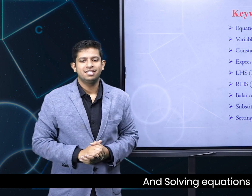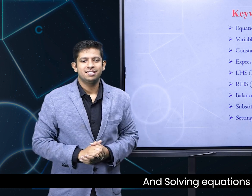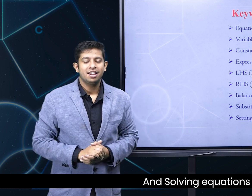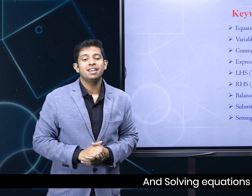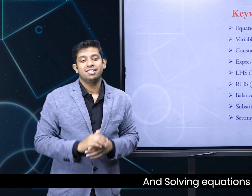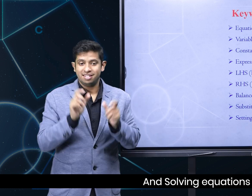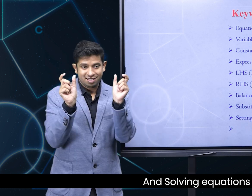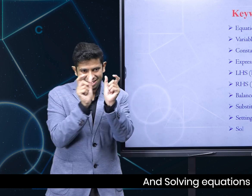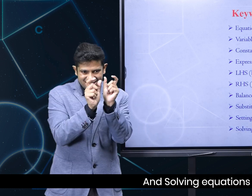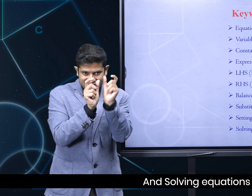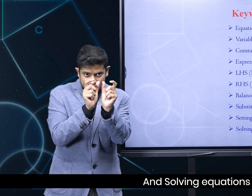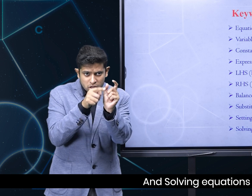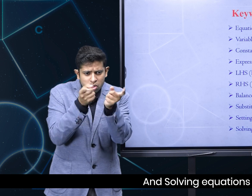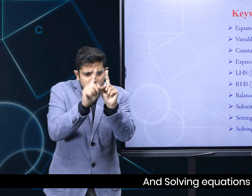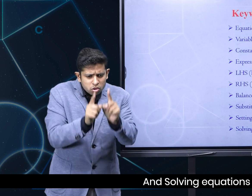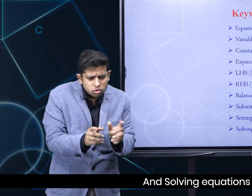and solving equations.